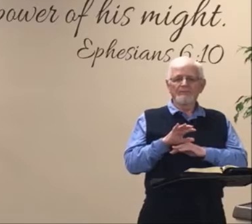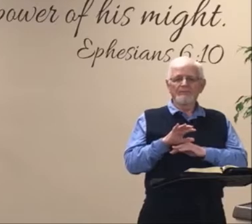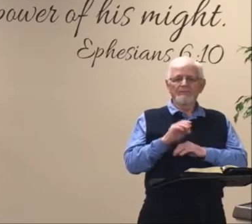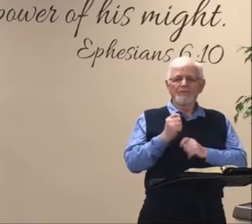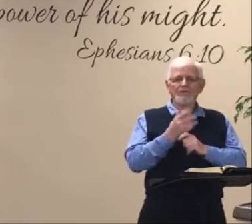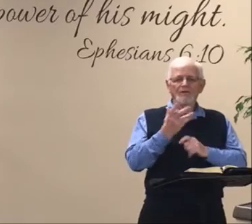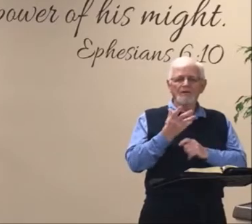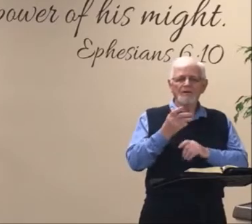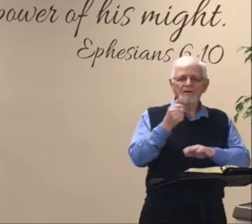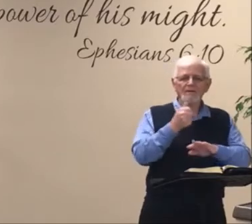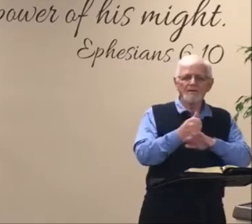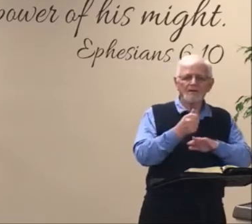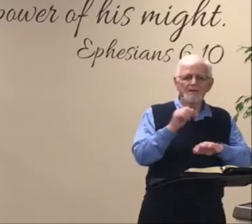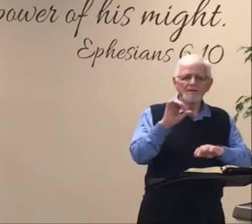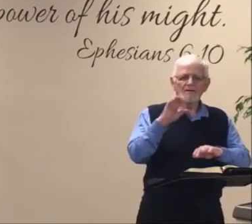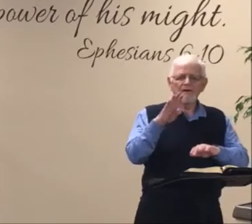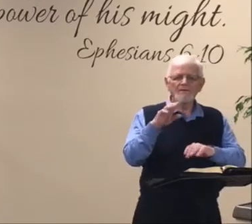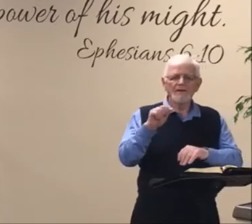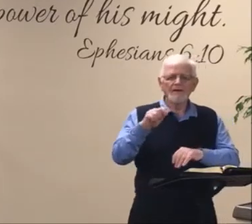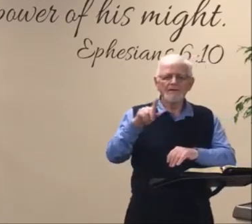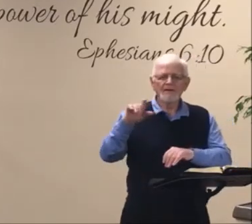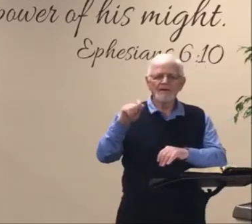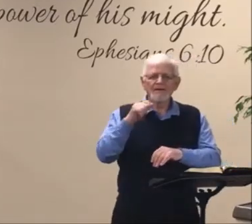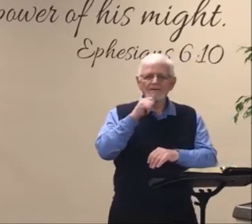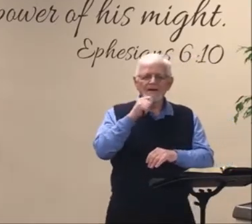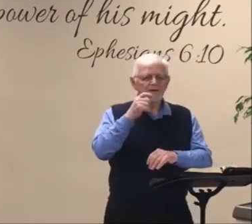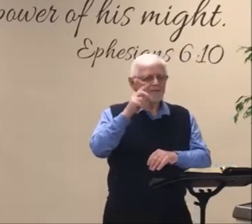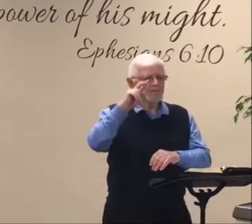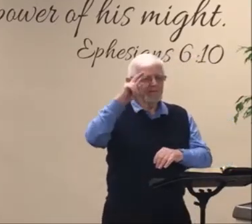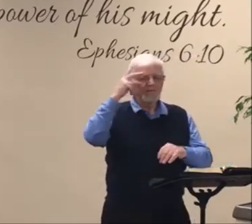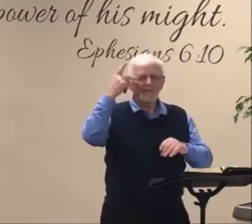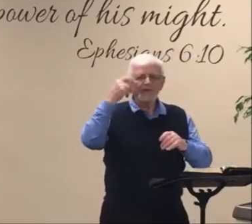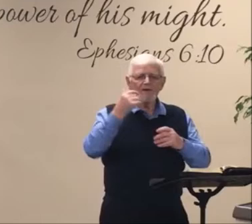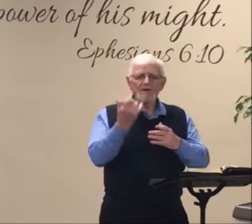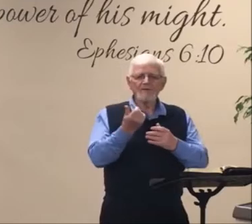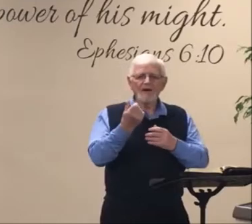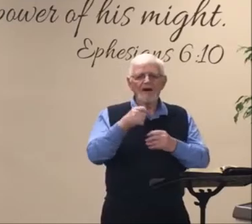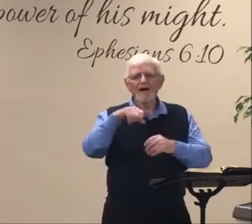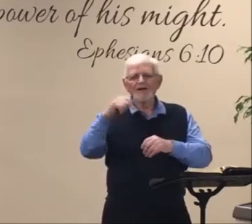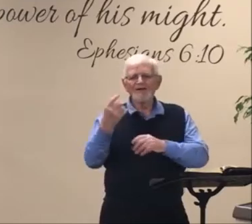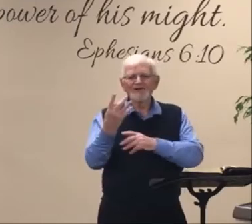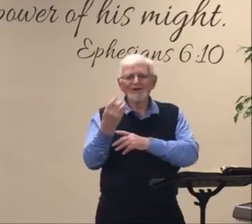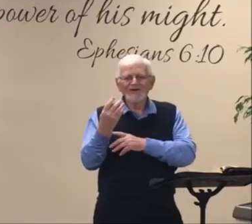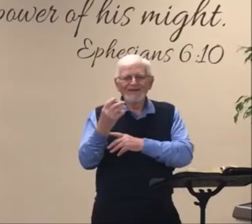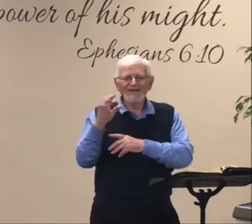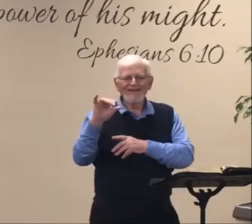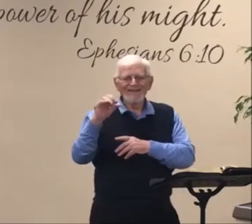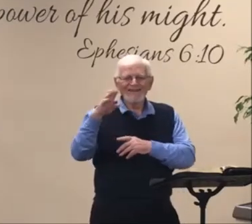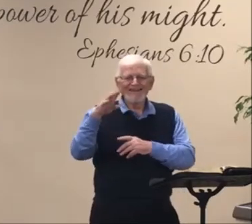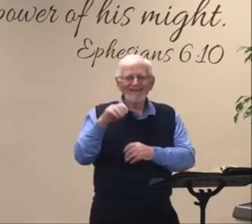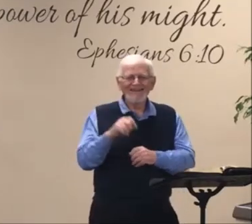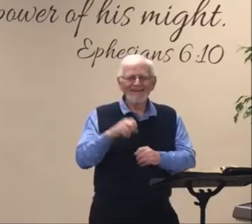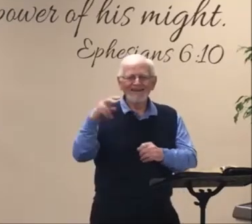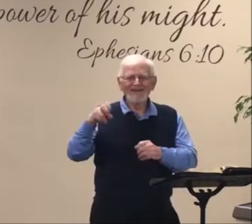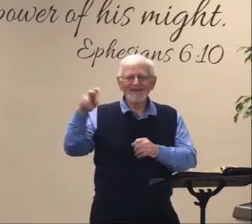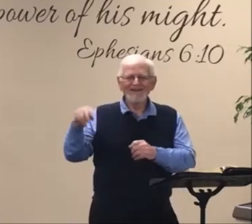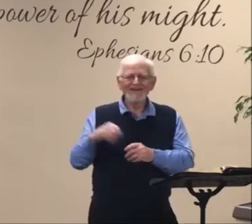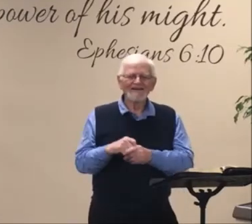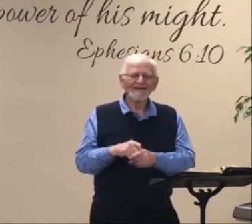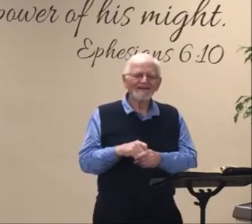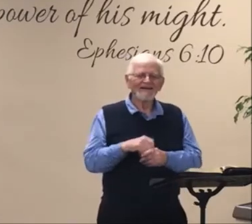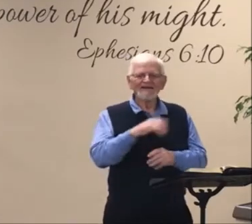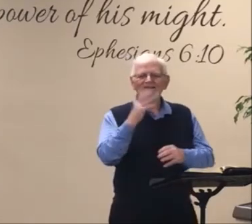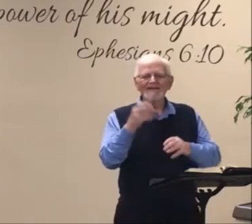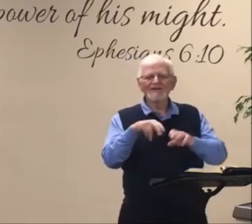Somebody put this on their job application. Please don't misconstrue my previous 14 jobs as job hopping. I have never quit a job.